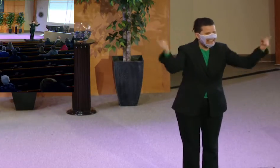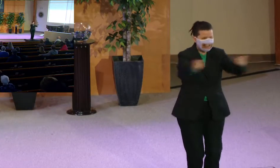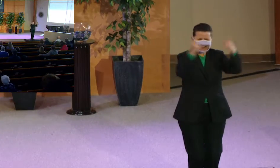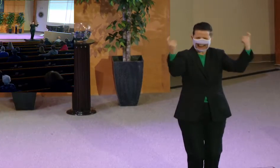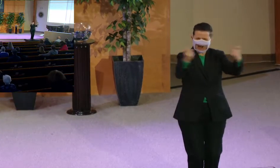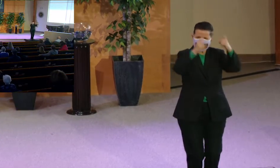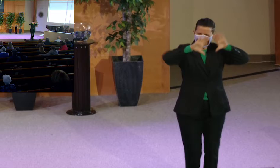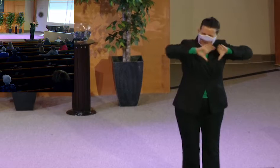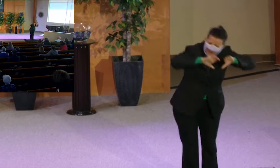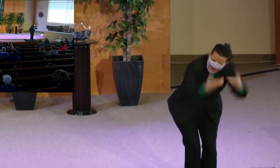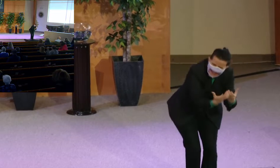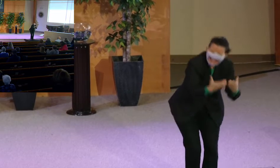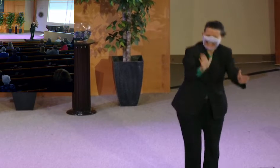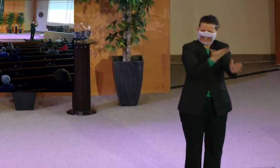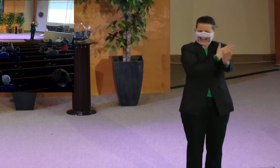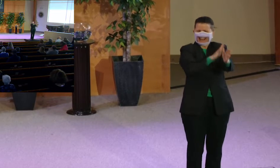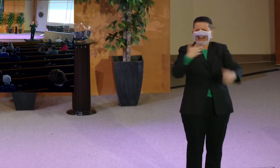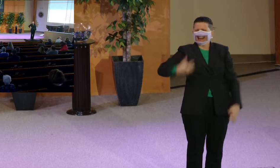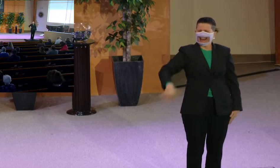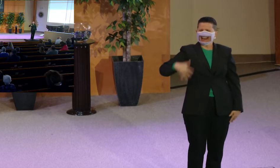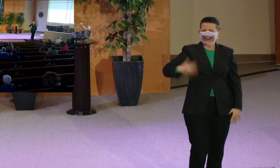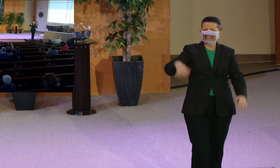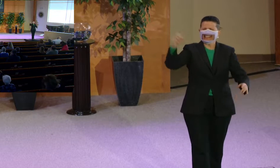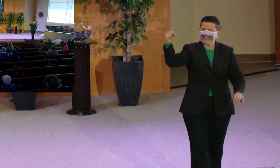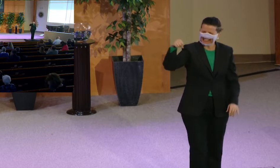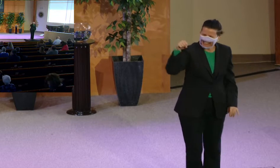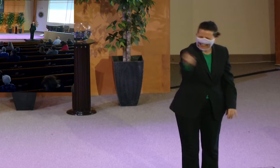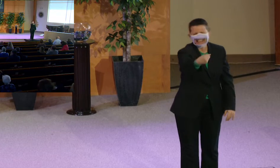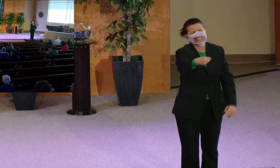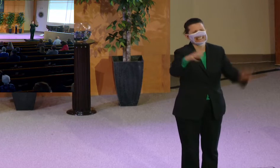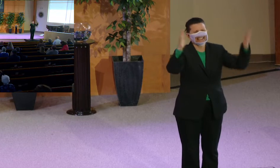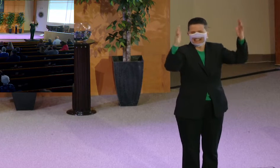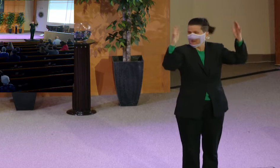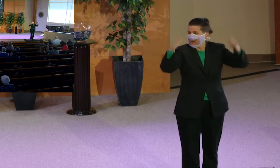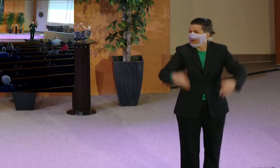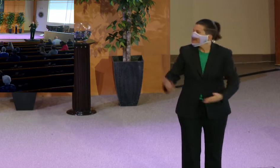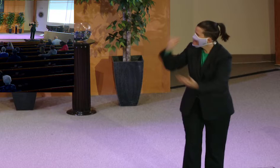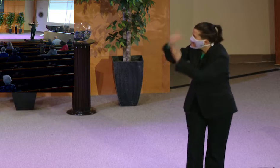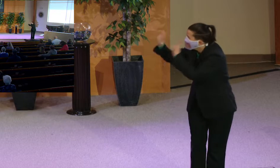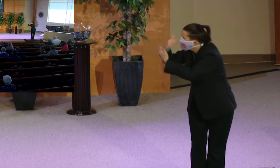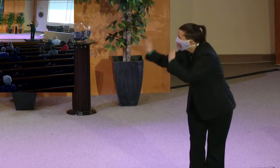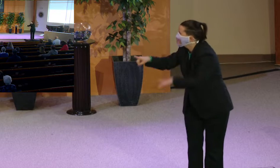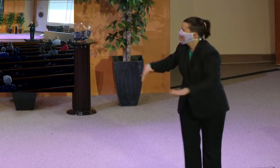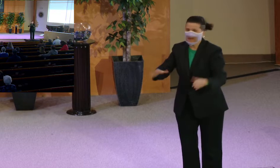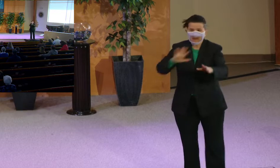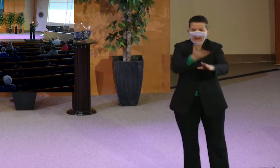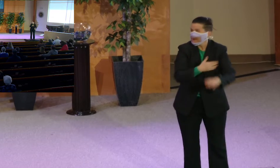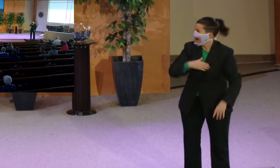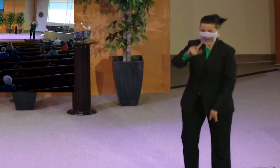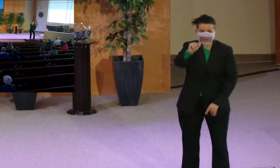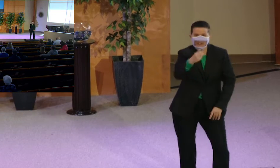Celebration. Yes. Woo. Thank you guys, the band. Did you see Tony was on